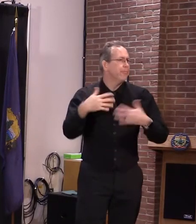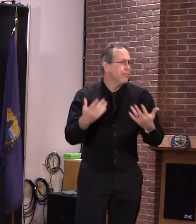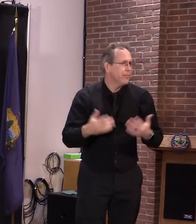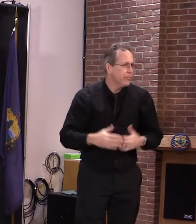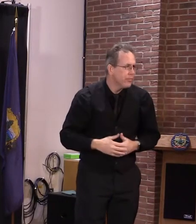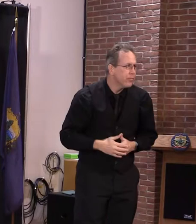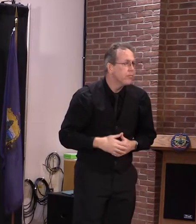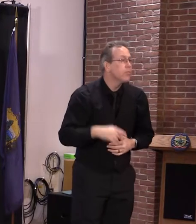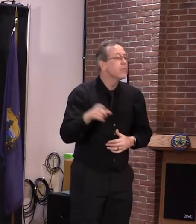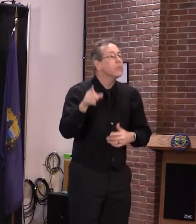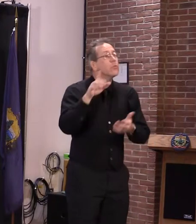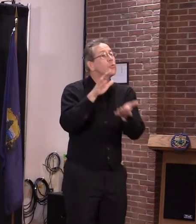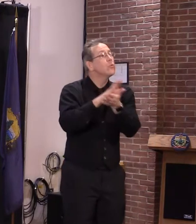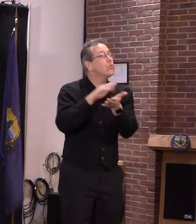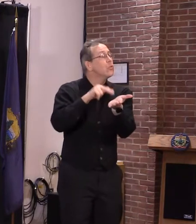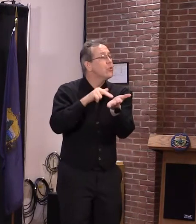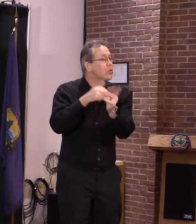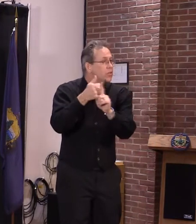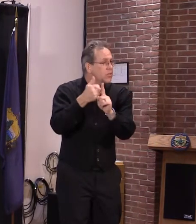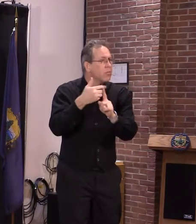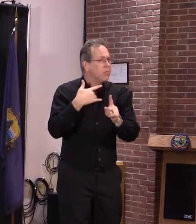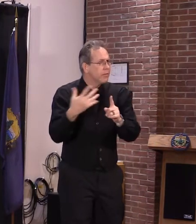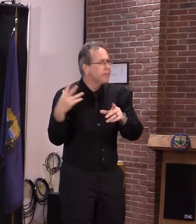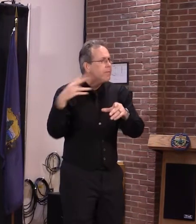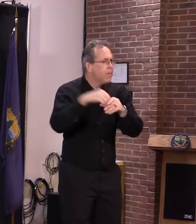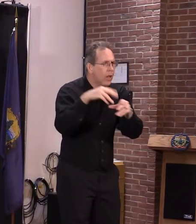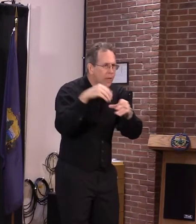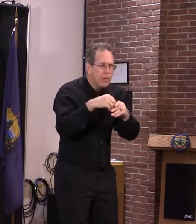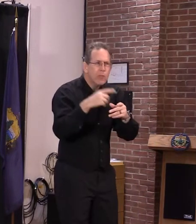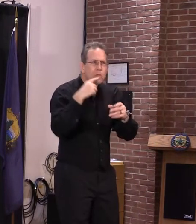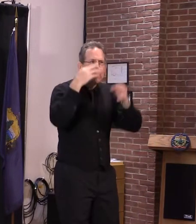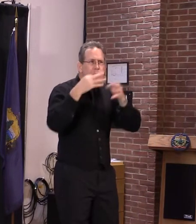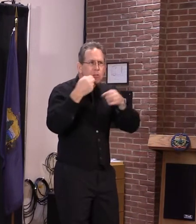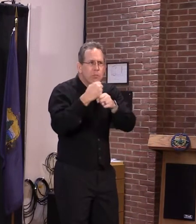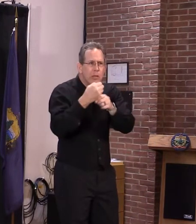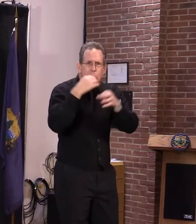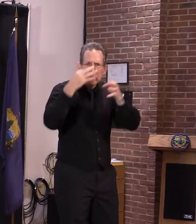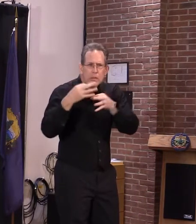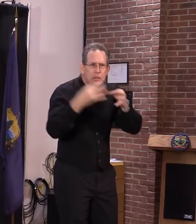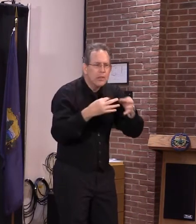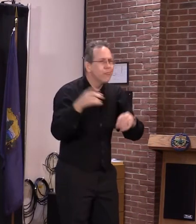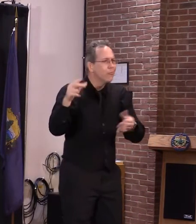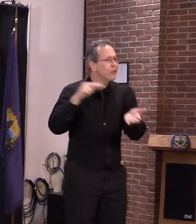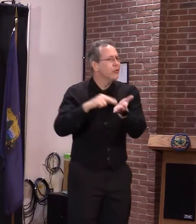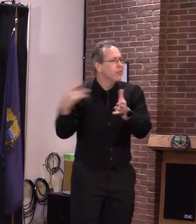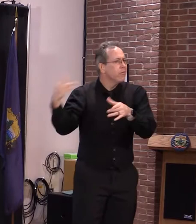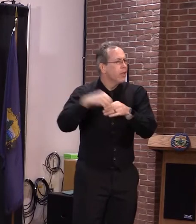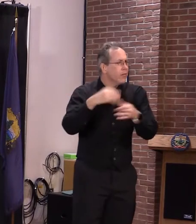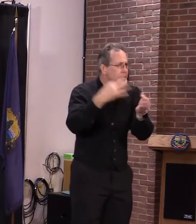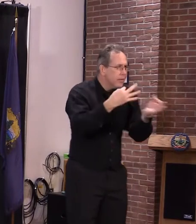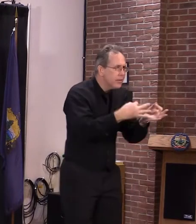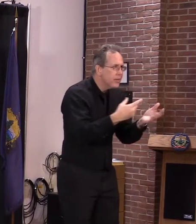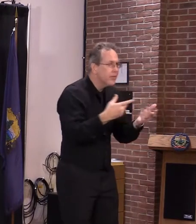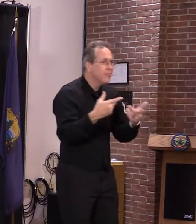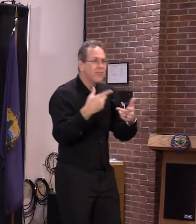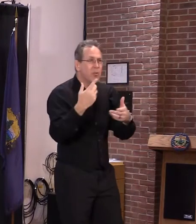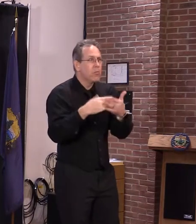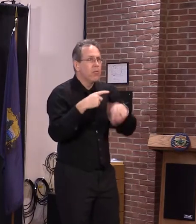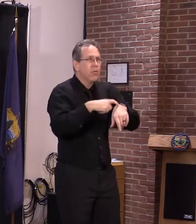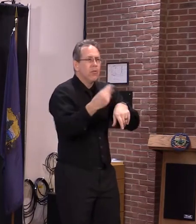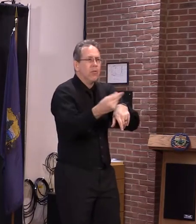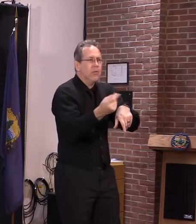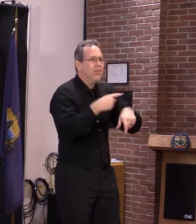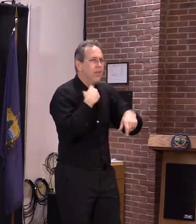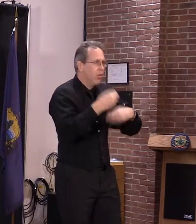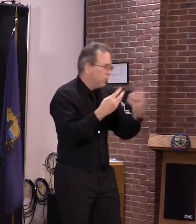been involved in making these kinds of clinical decisions, often didn't have sufficient time to do so because they were directly involved in the logistics of both test